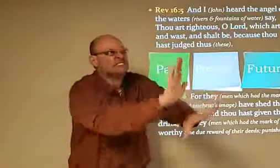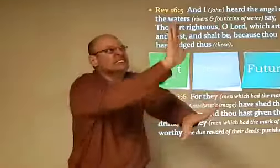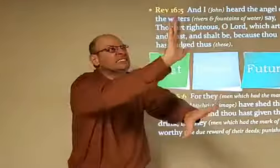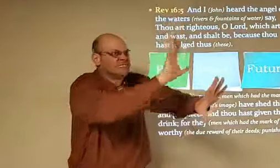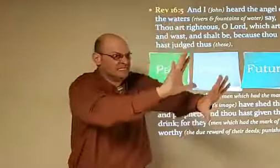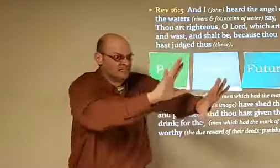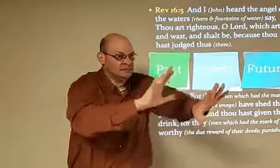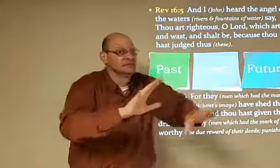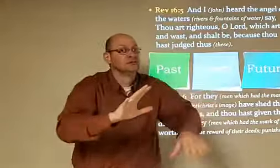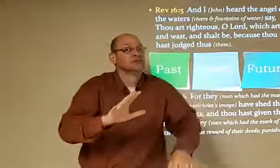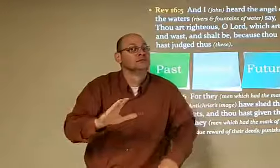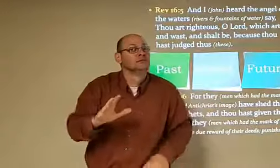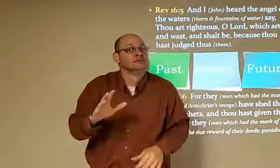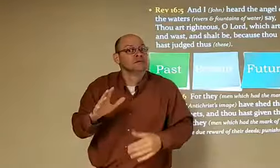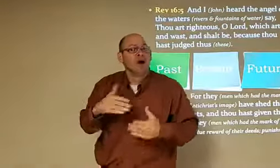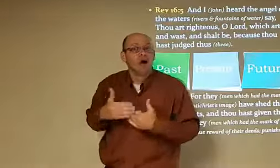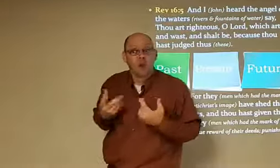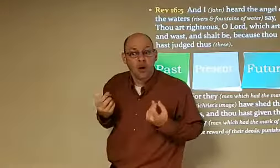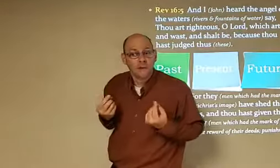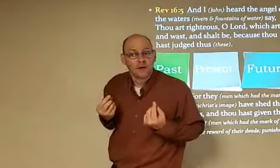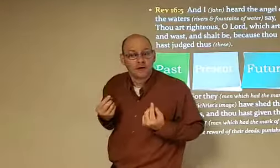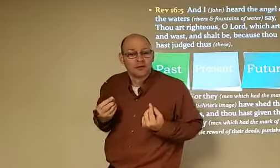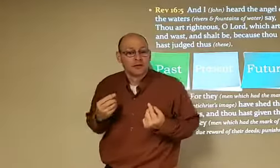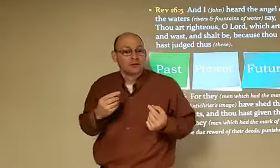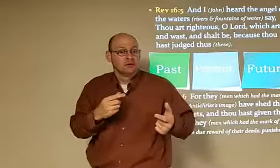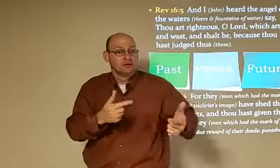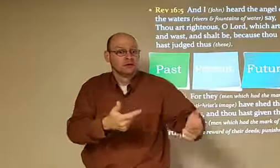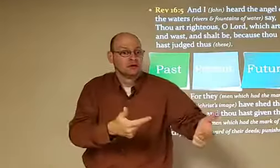shed because they belong to Christ. Now what?